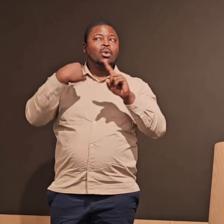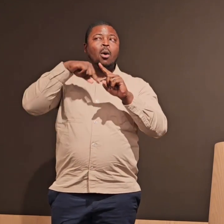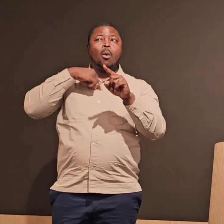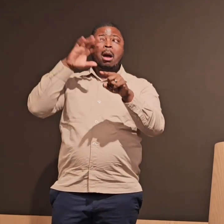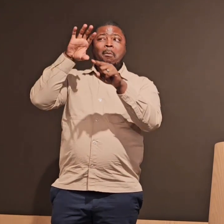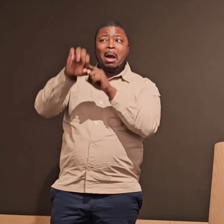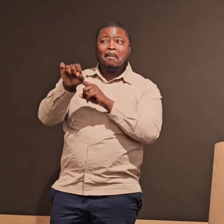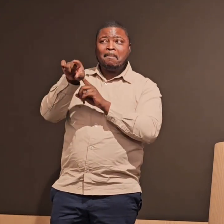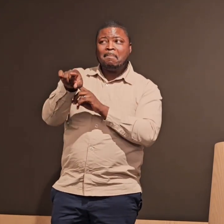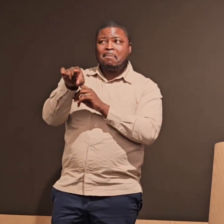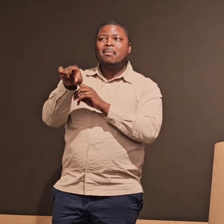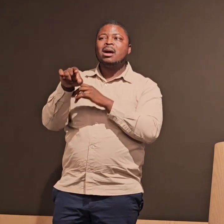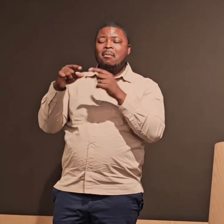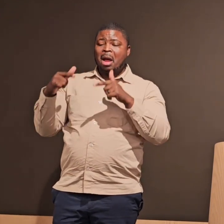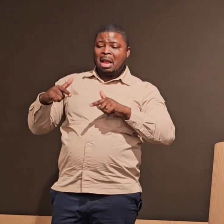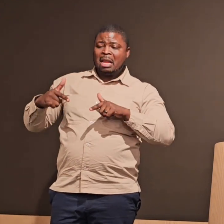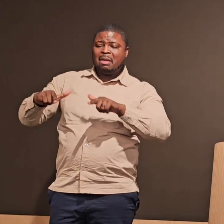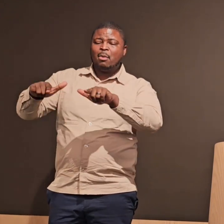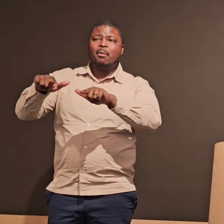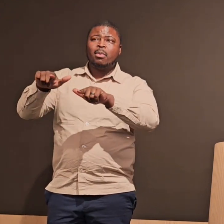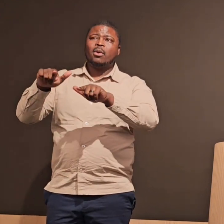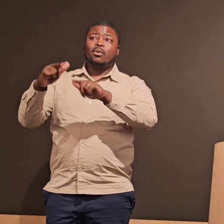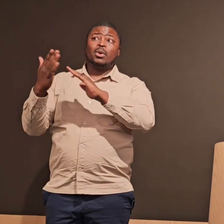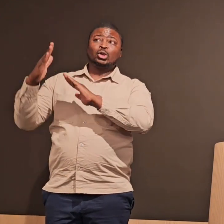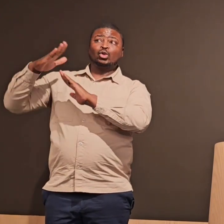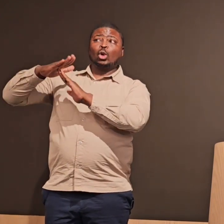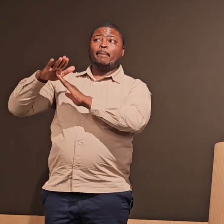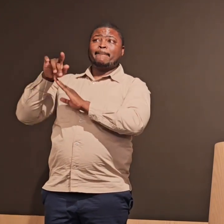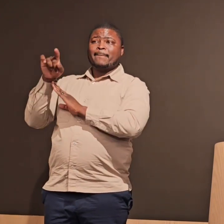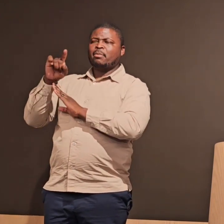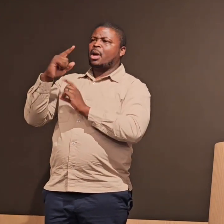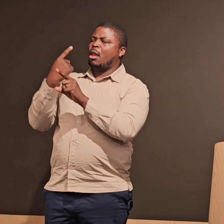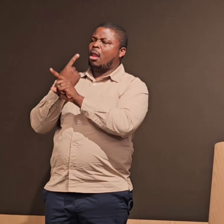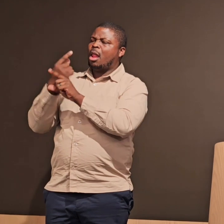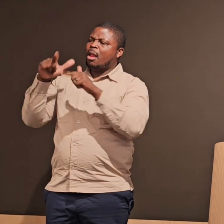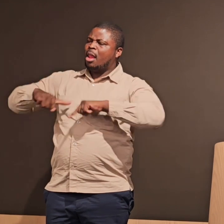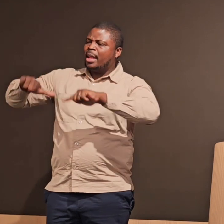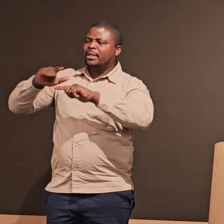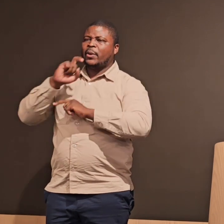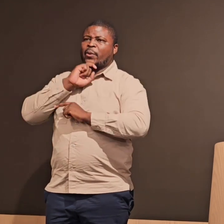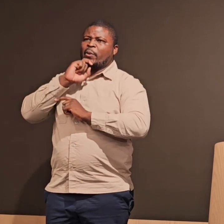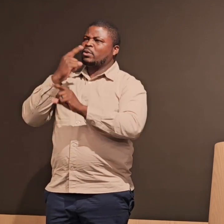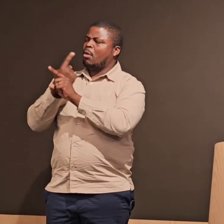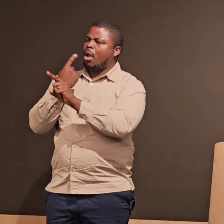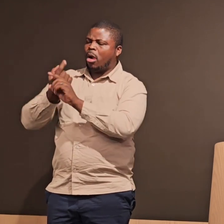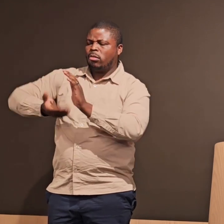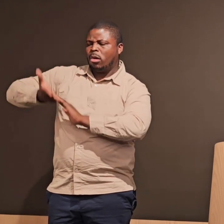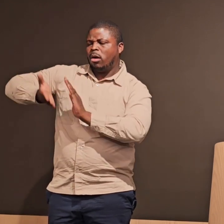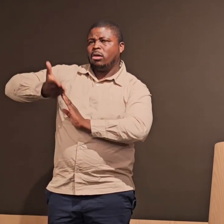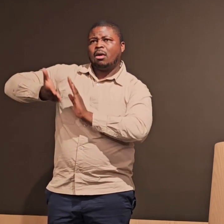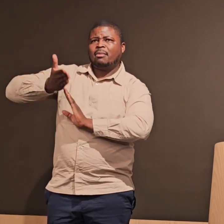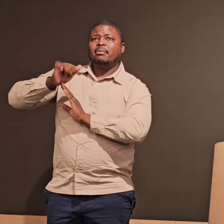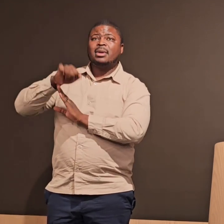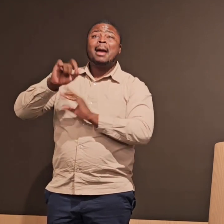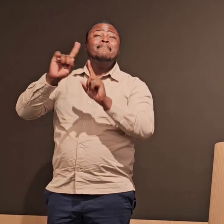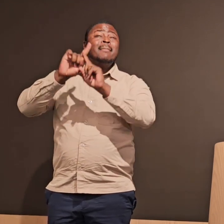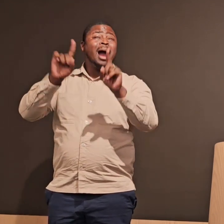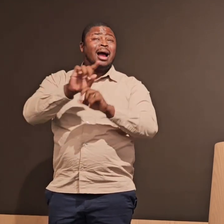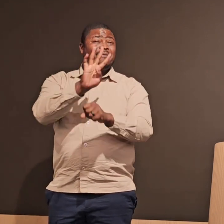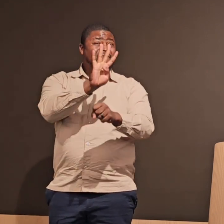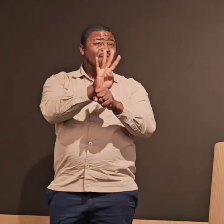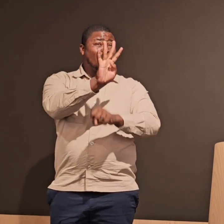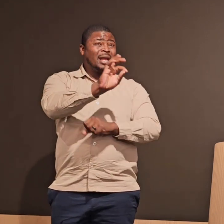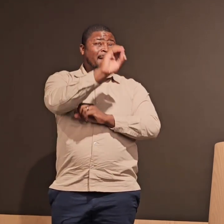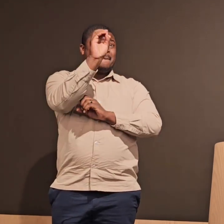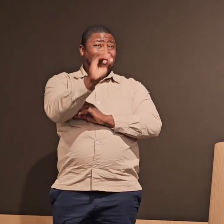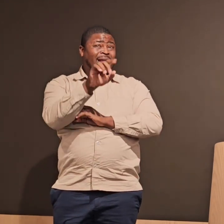that Limpopo was the lead in terms of utilizing land, and noting that only 14% of South